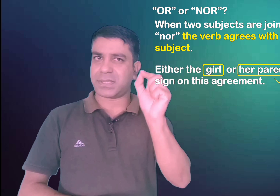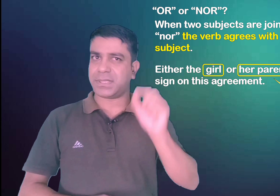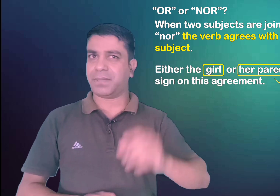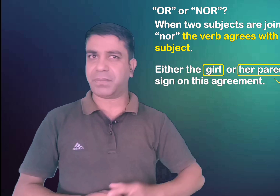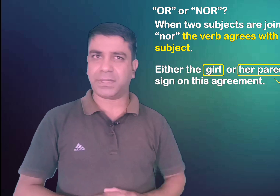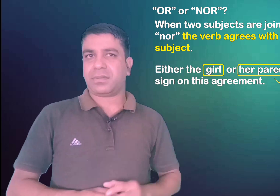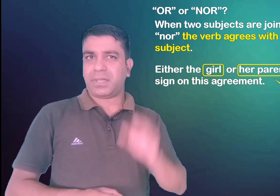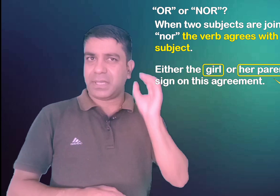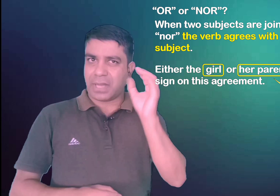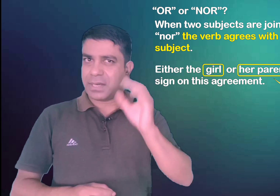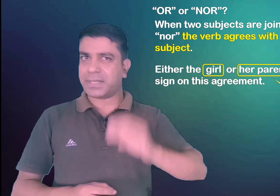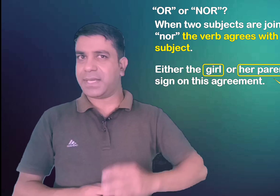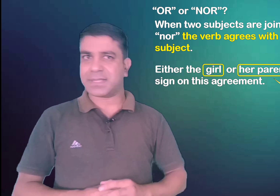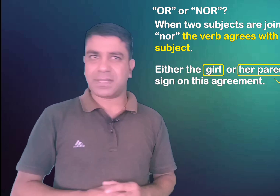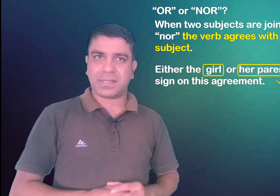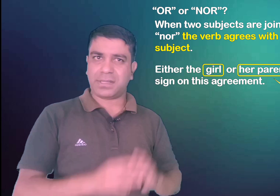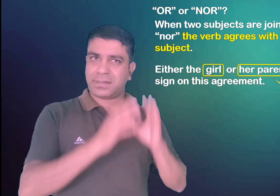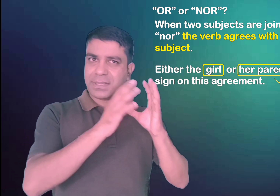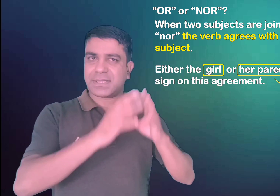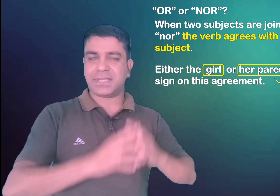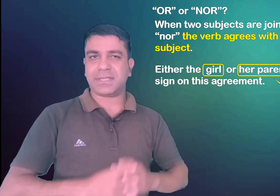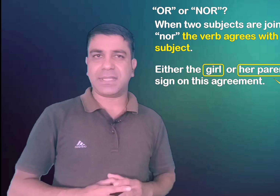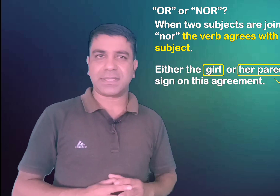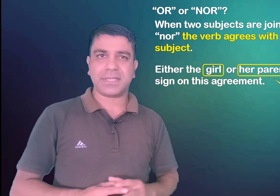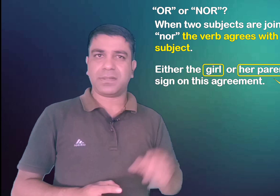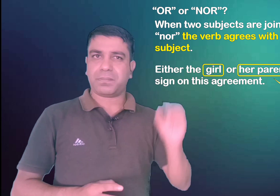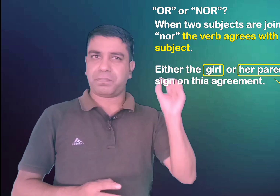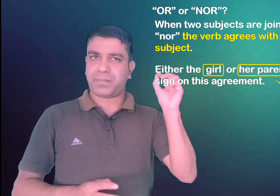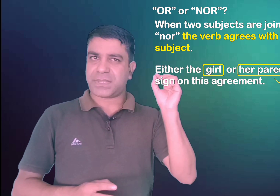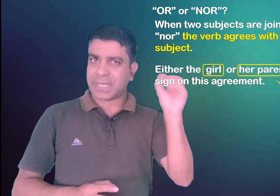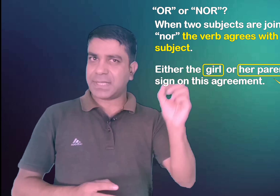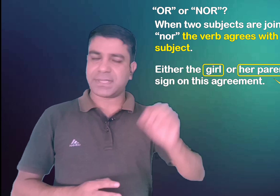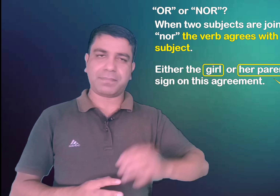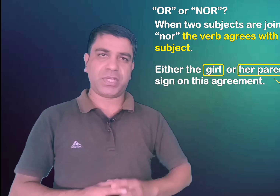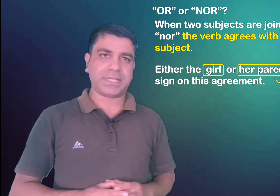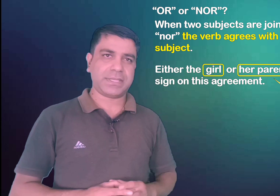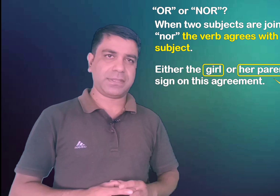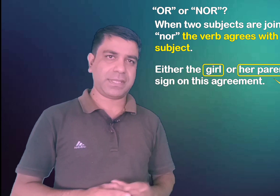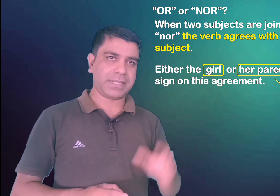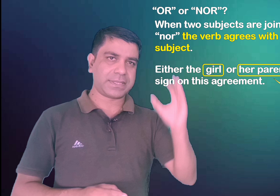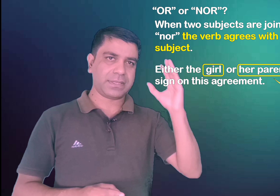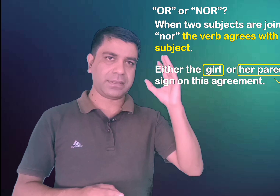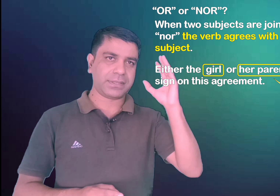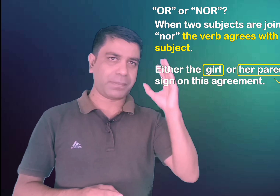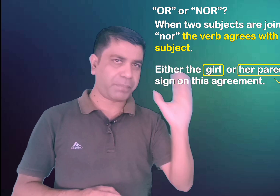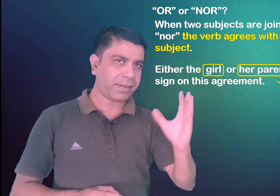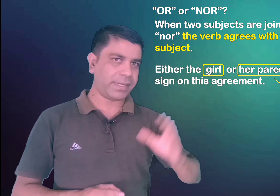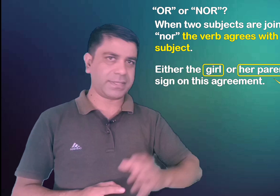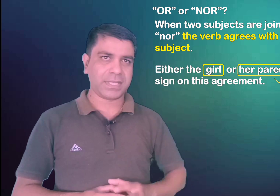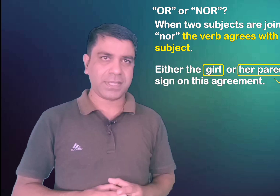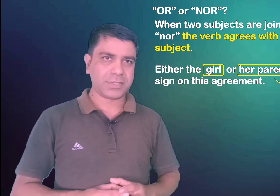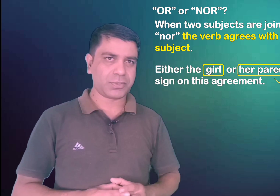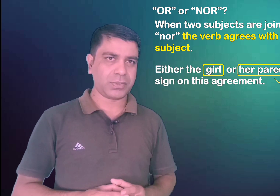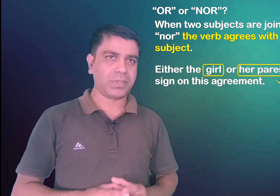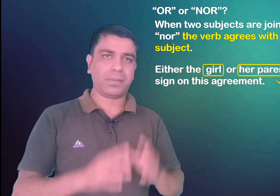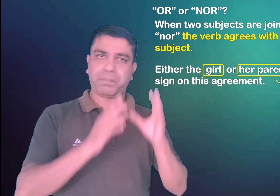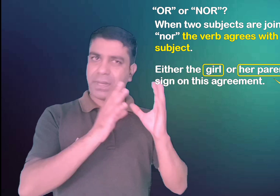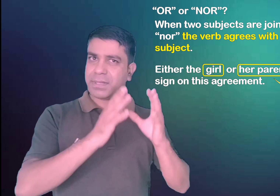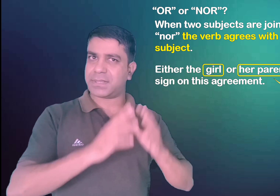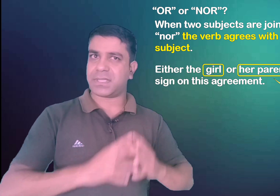its number. In our case, in this sentence, second subject is the parents. So parents